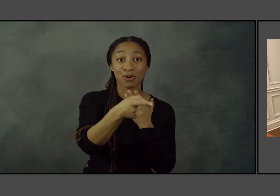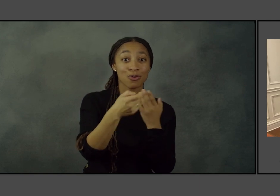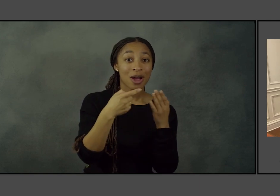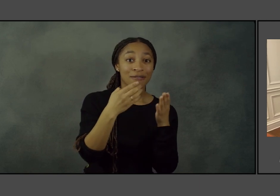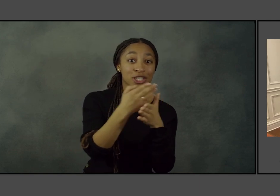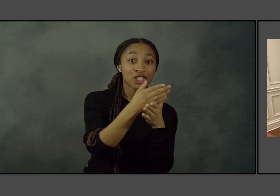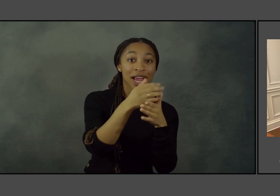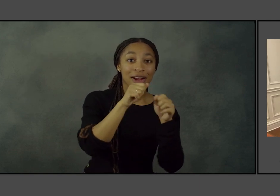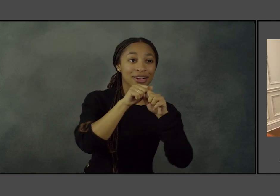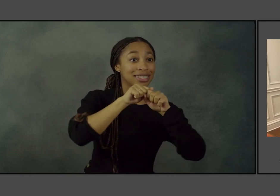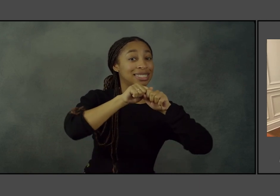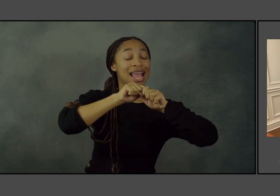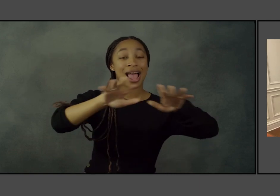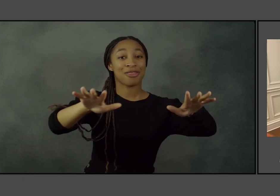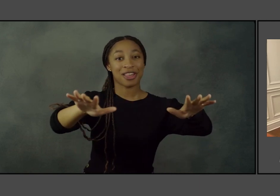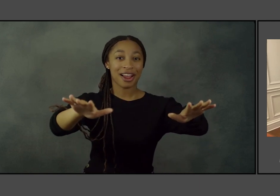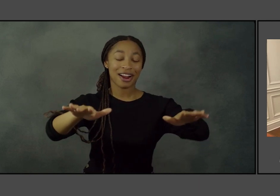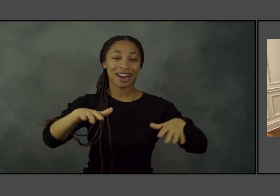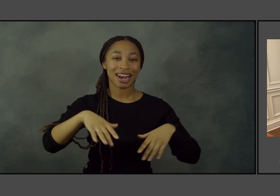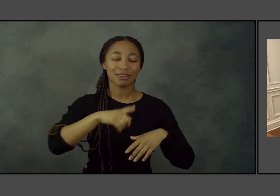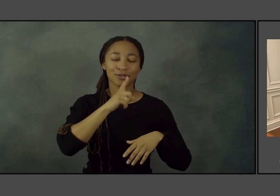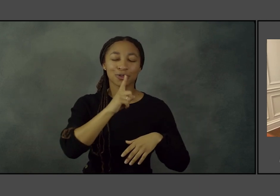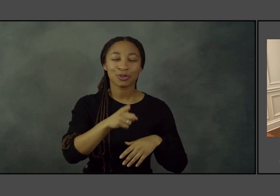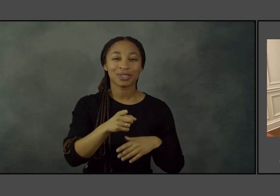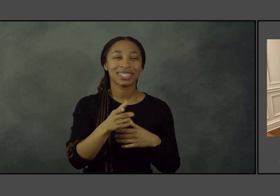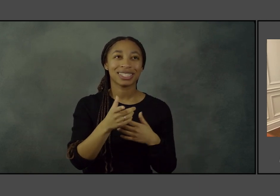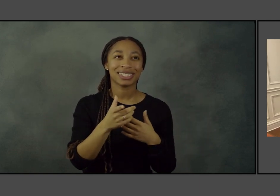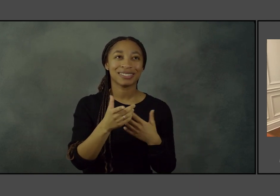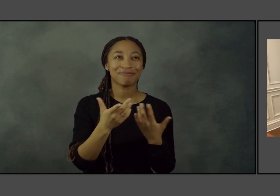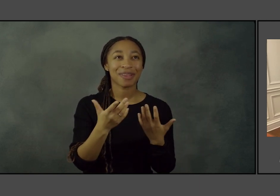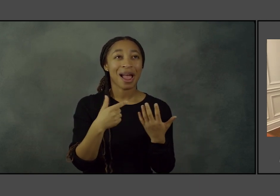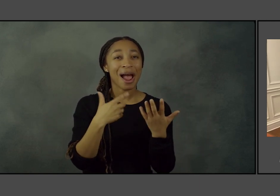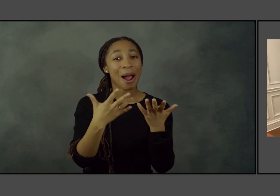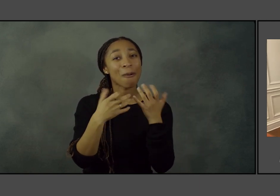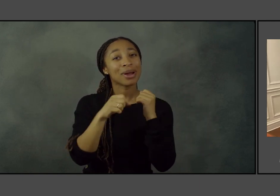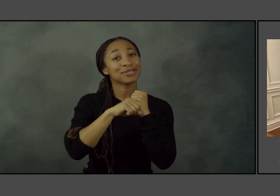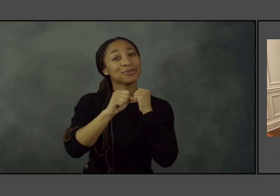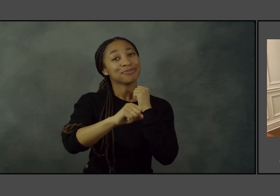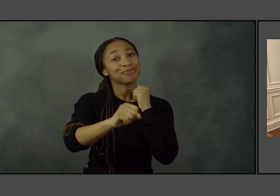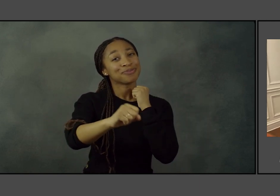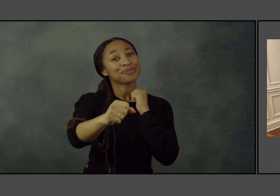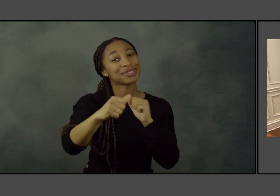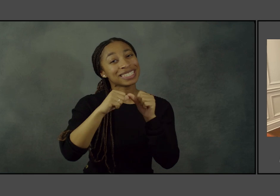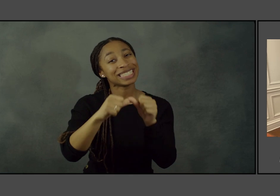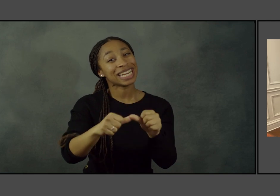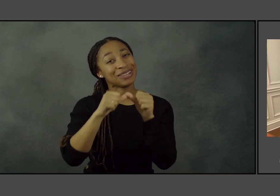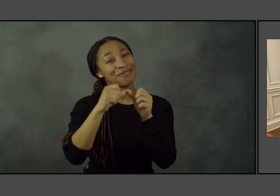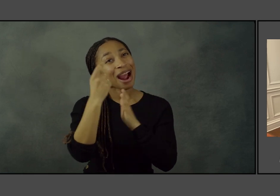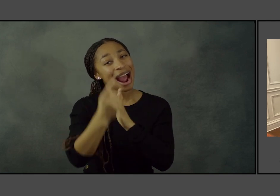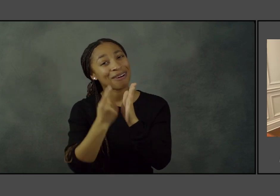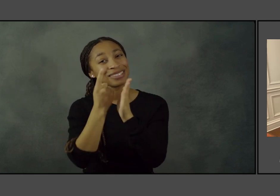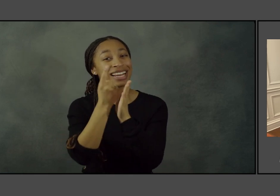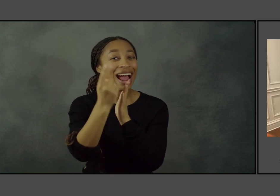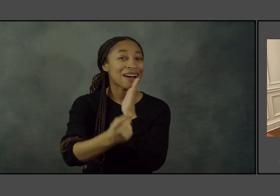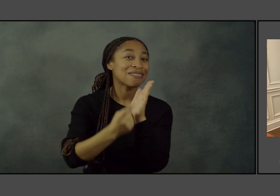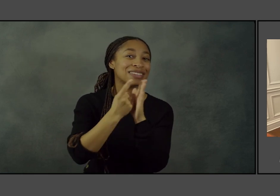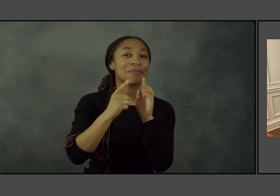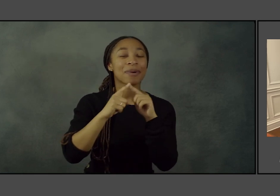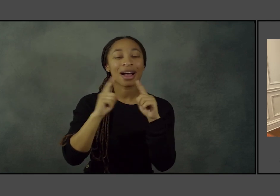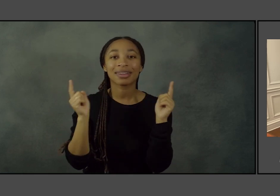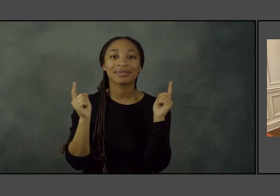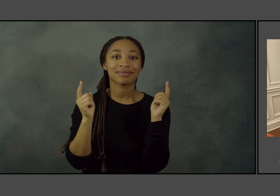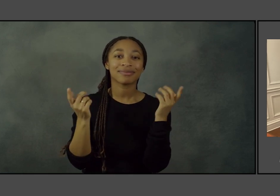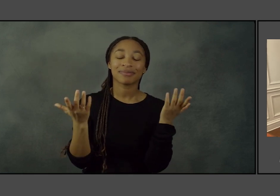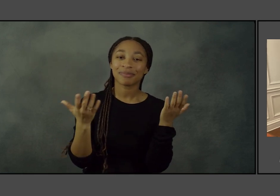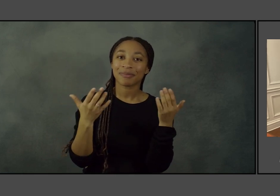truly wish that this conversation could go for hours and hours. May it continue in this life. And